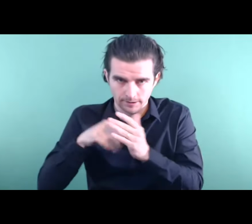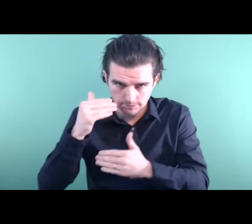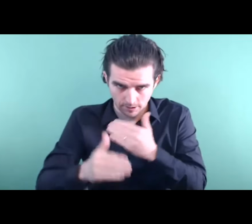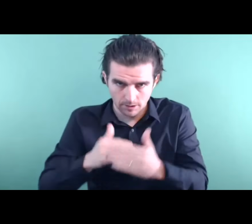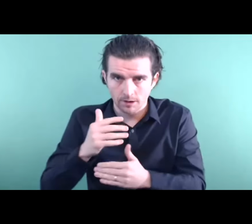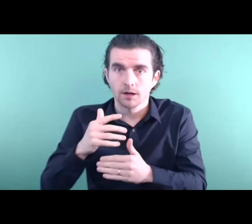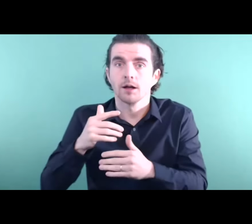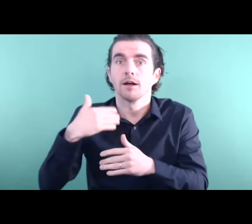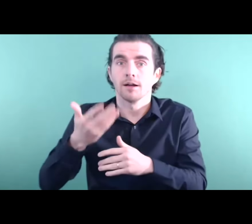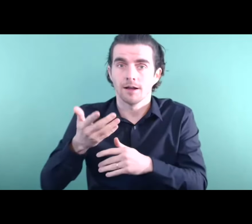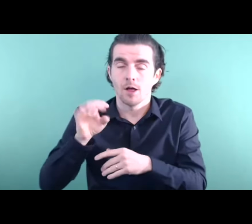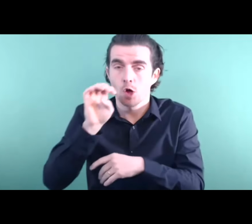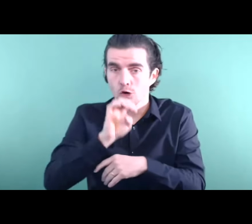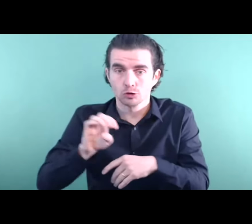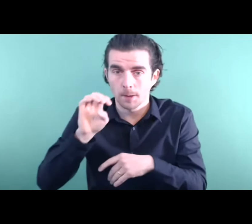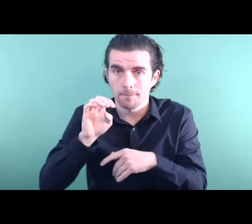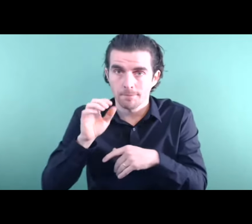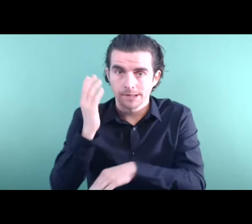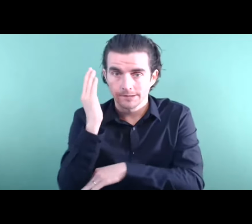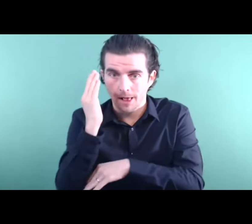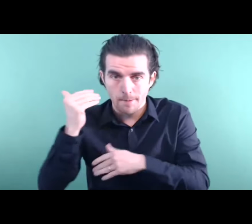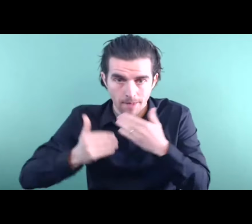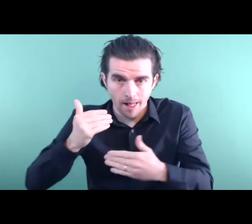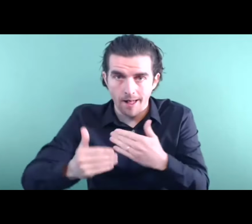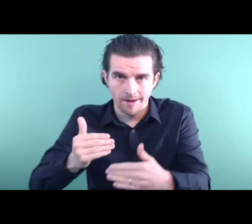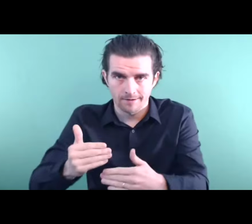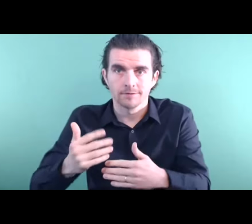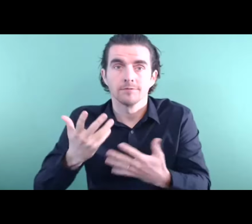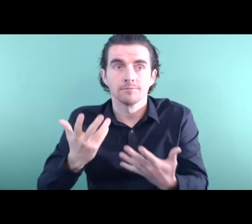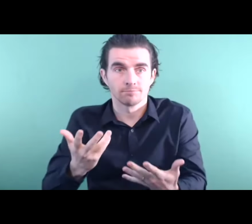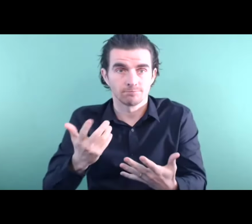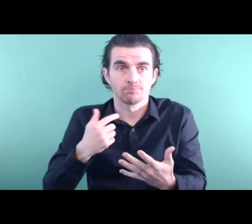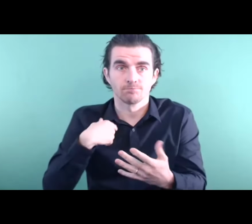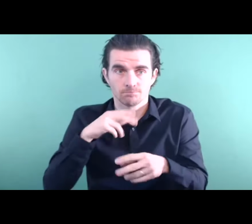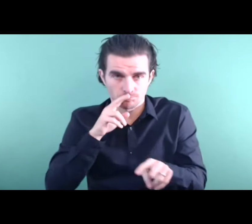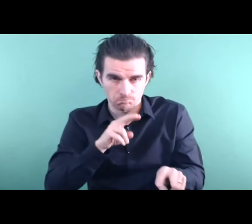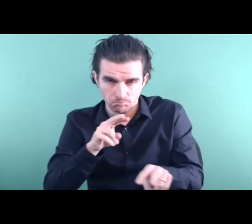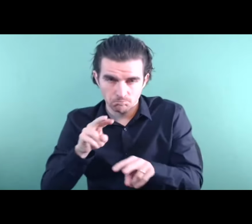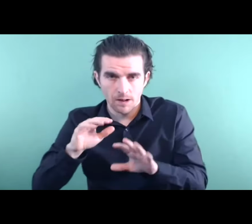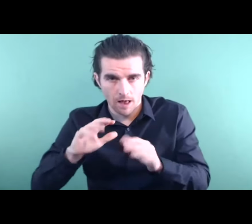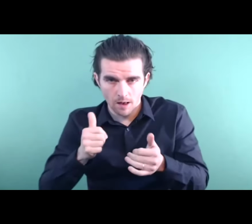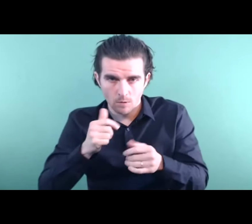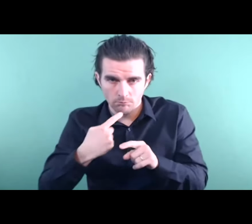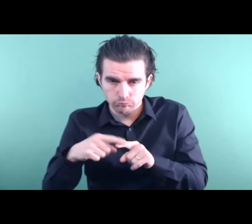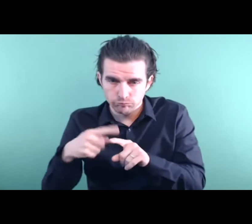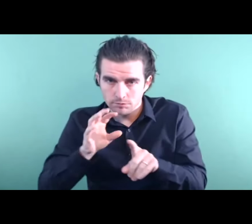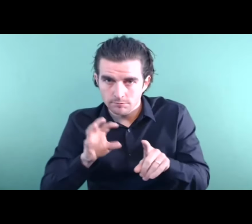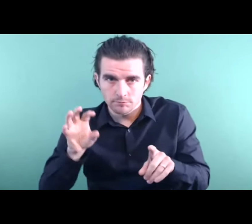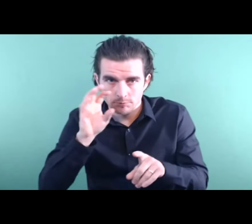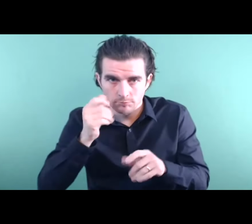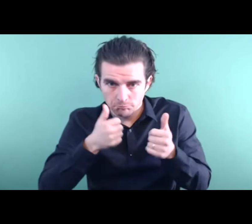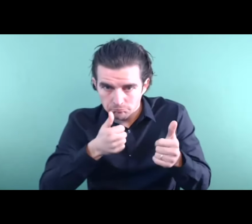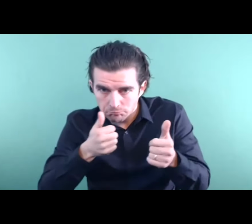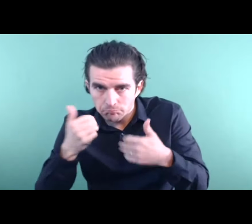drafting reports under Lisbon strategy. And I remember that it was very